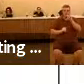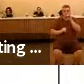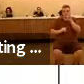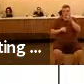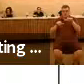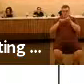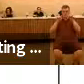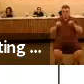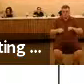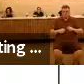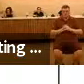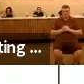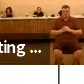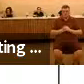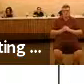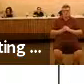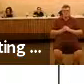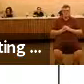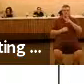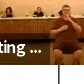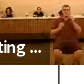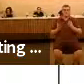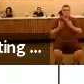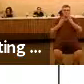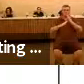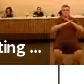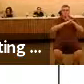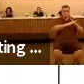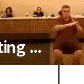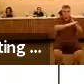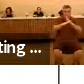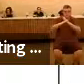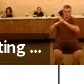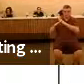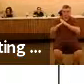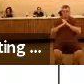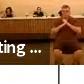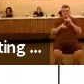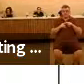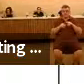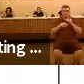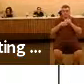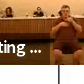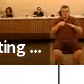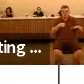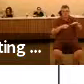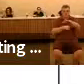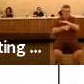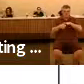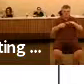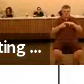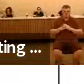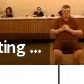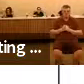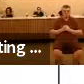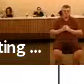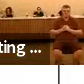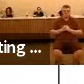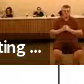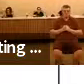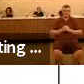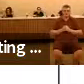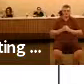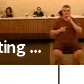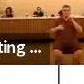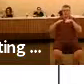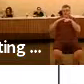system, and provides buffers to the surrounding area. Proposed